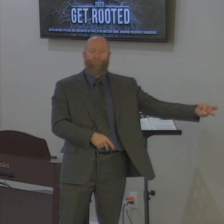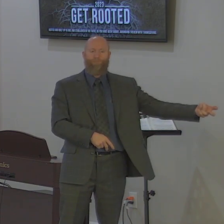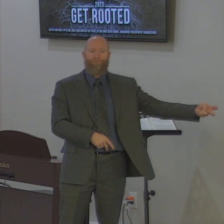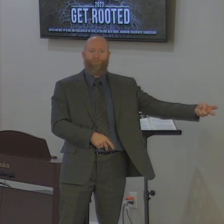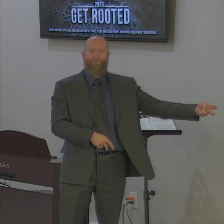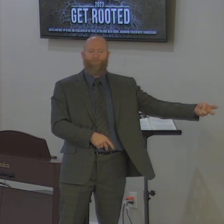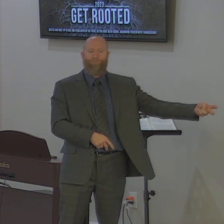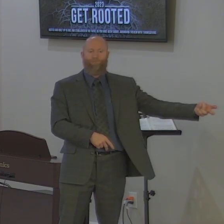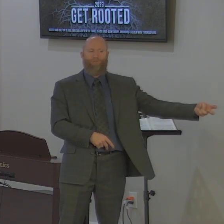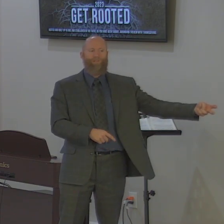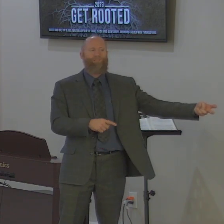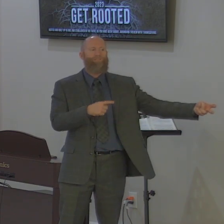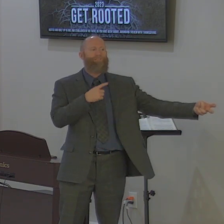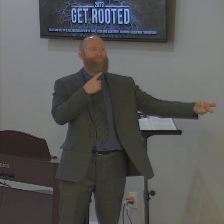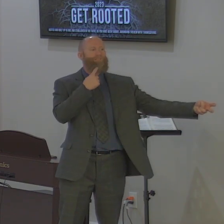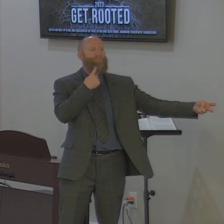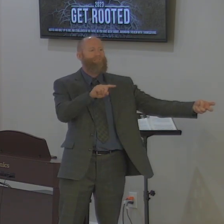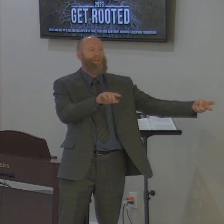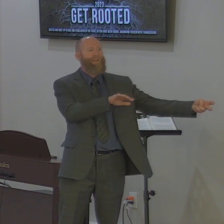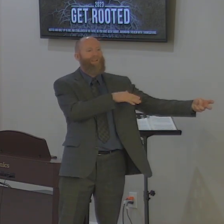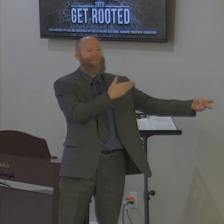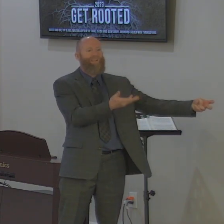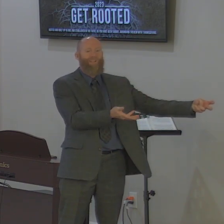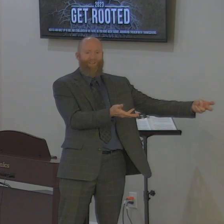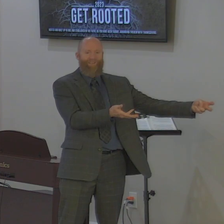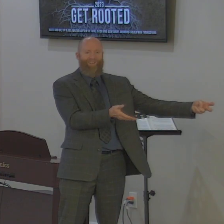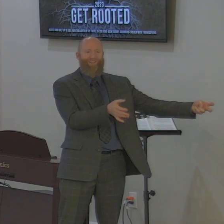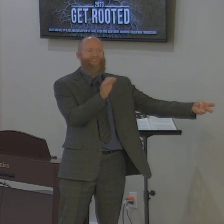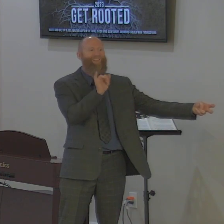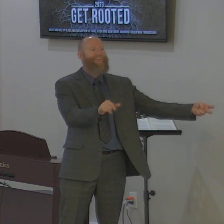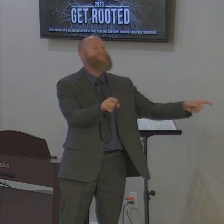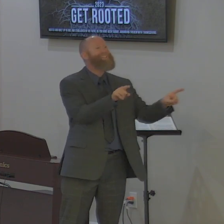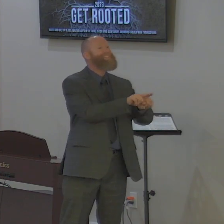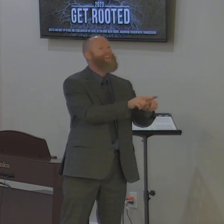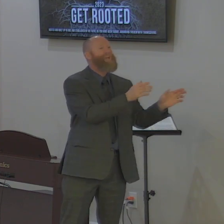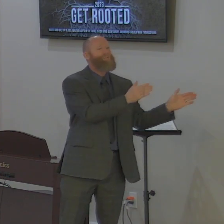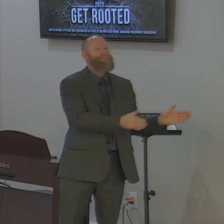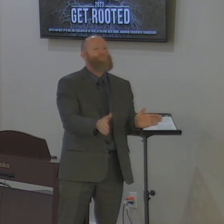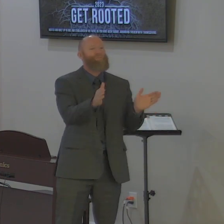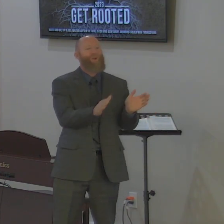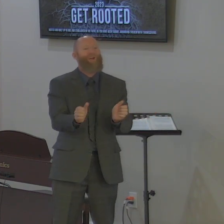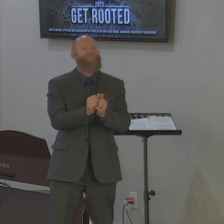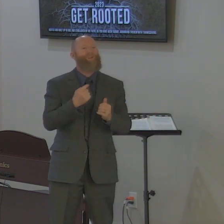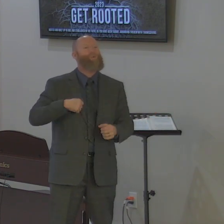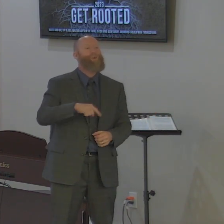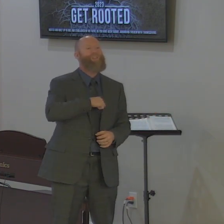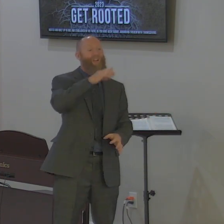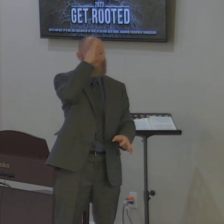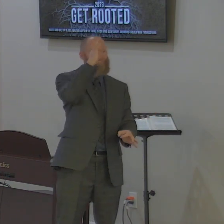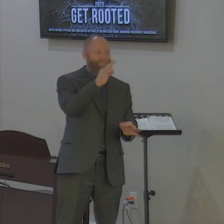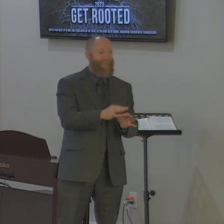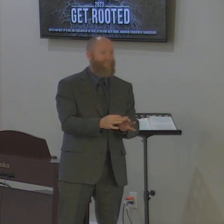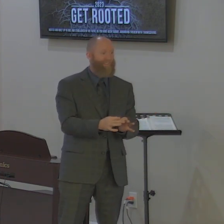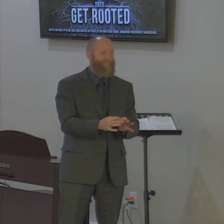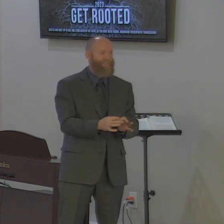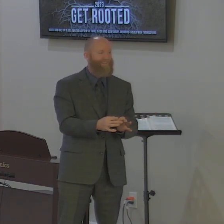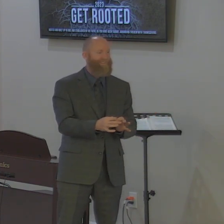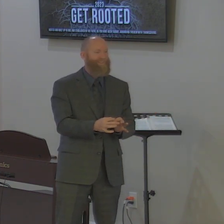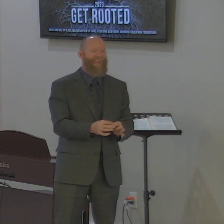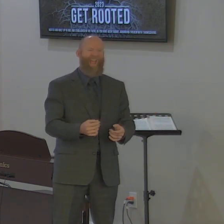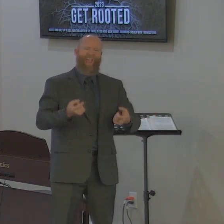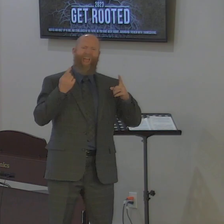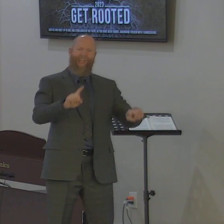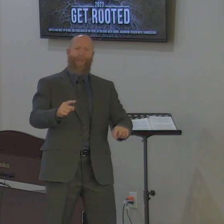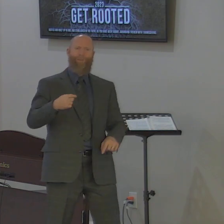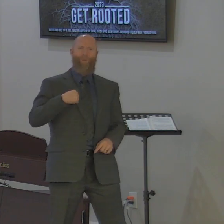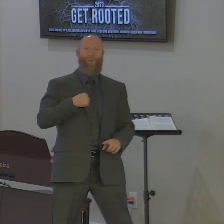story is a lot like the process of faith. We get saved at